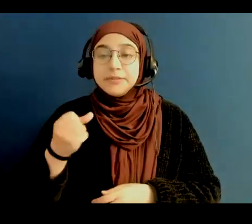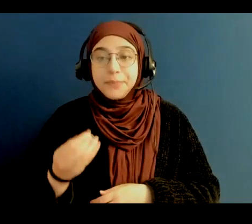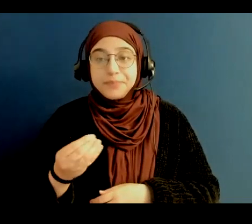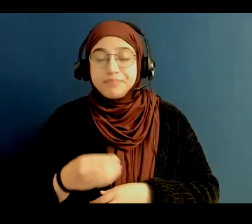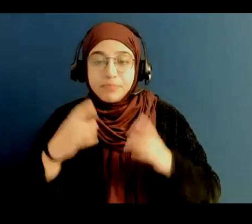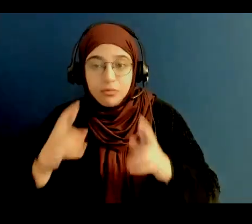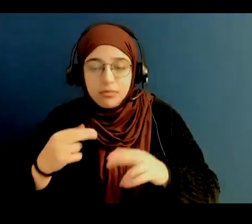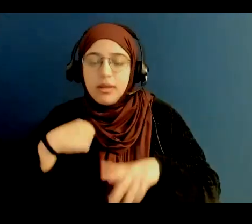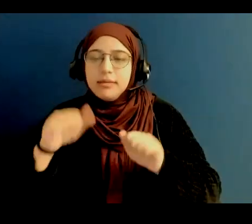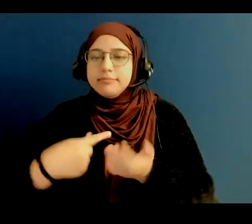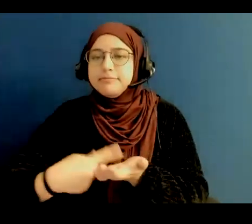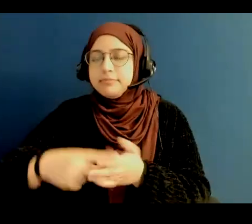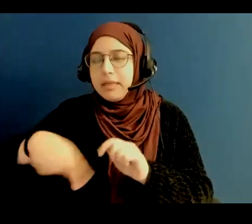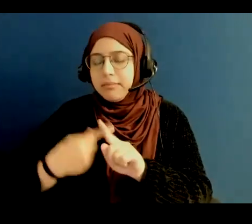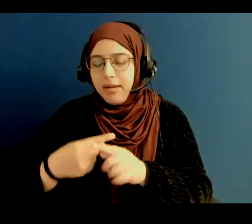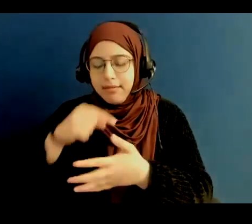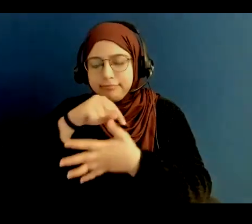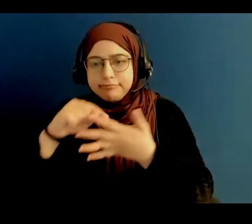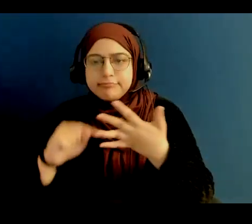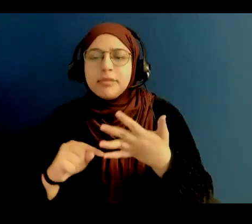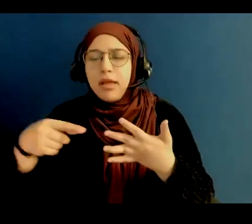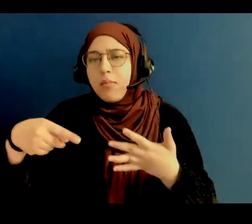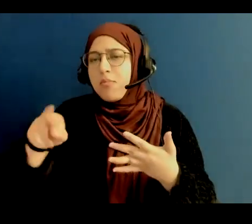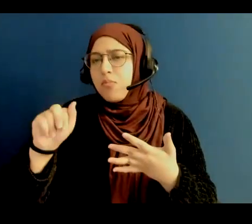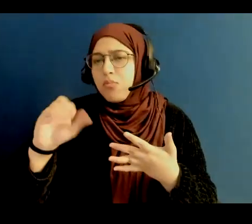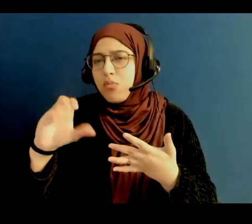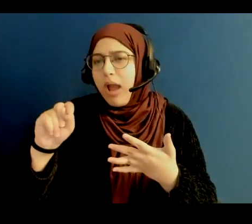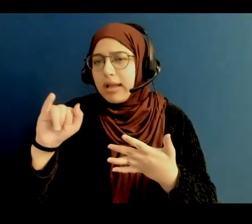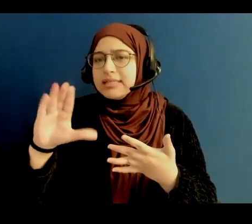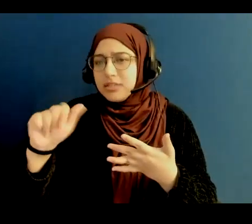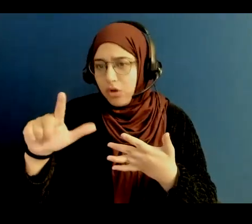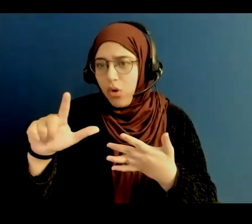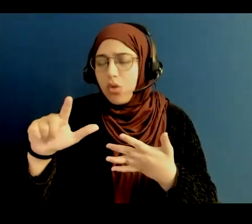that people can be using in order to really